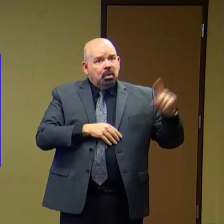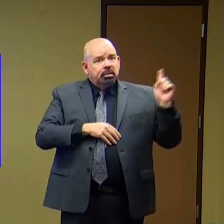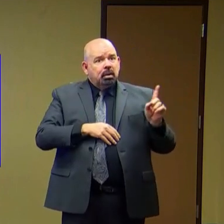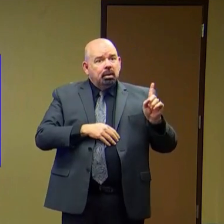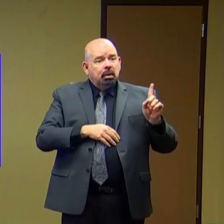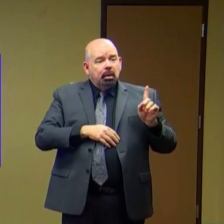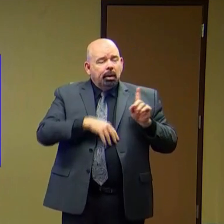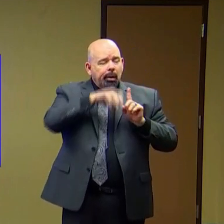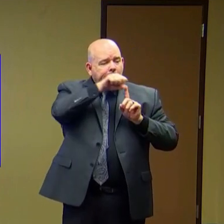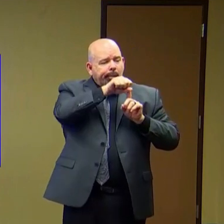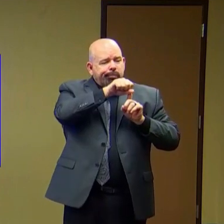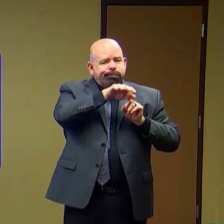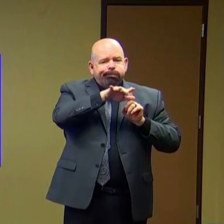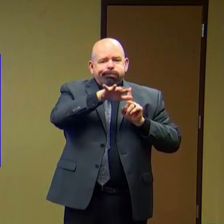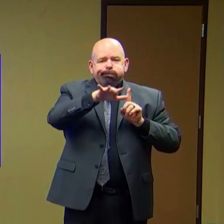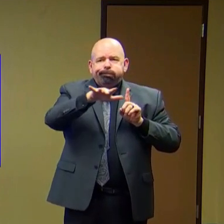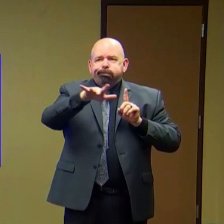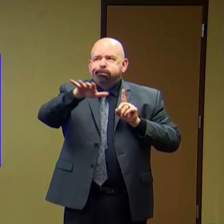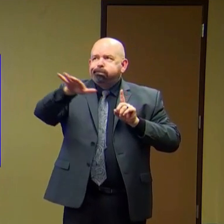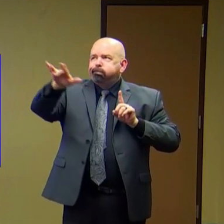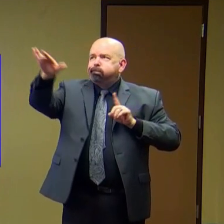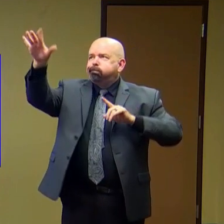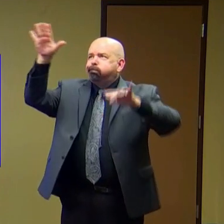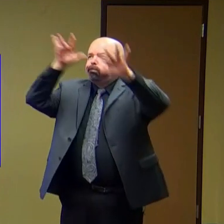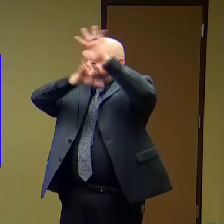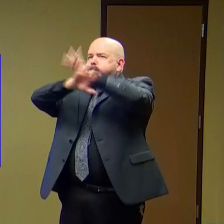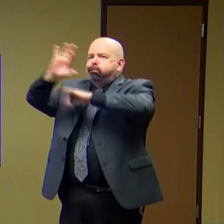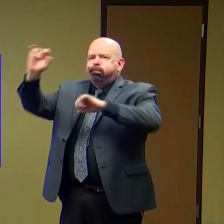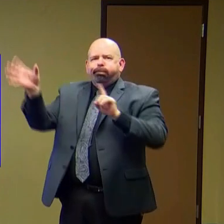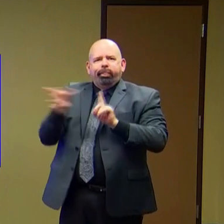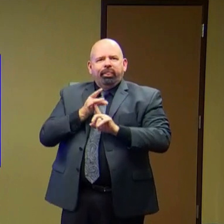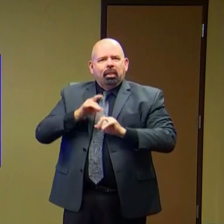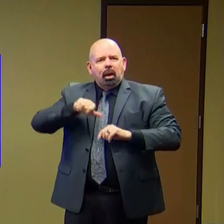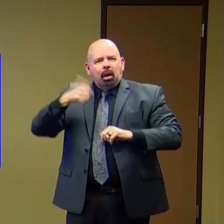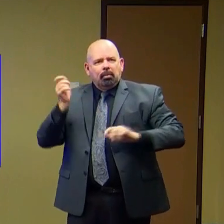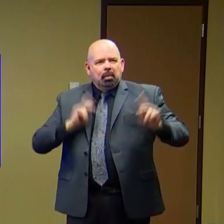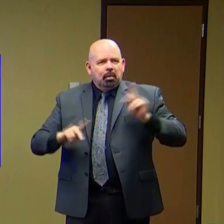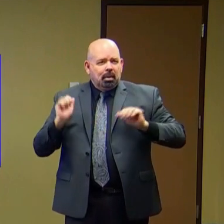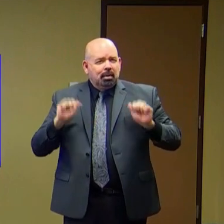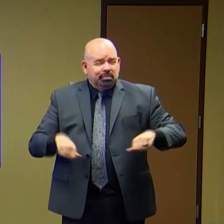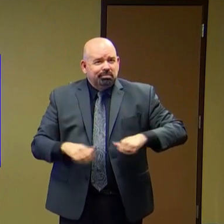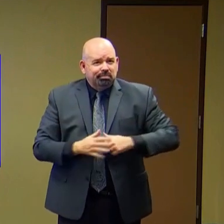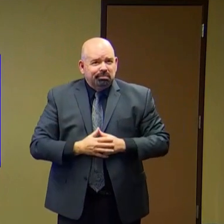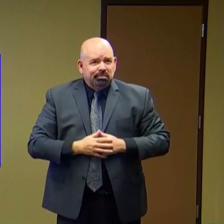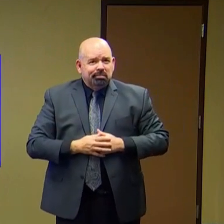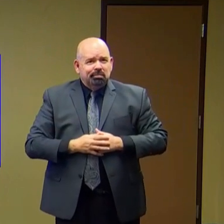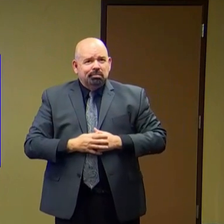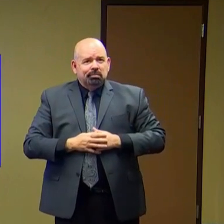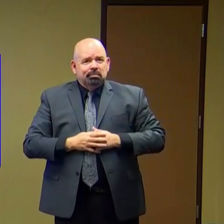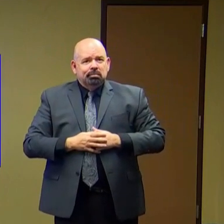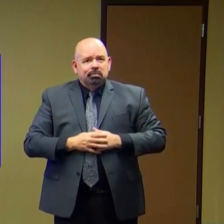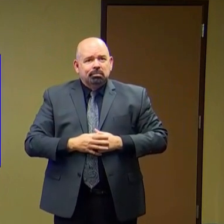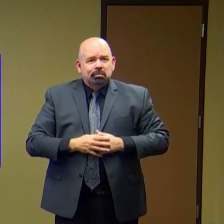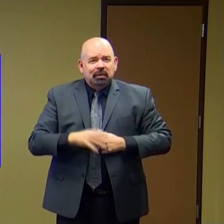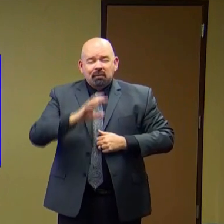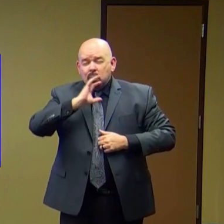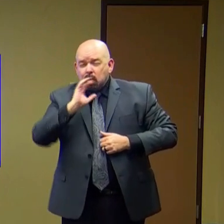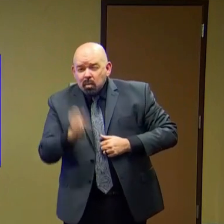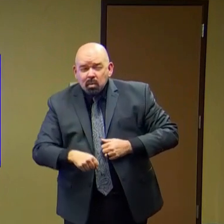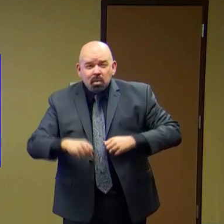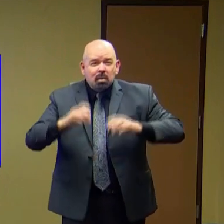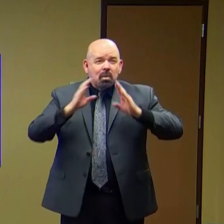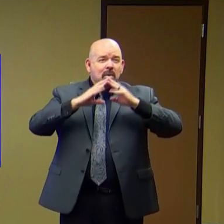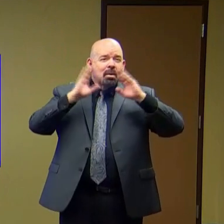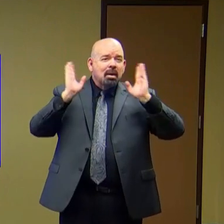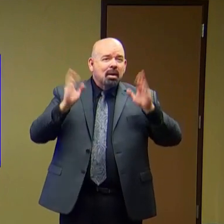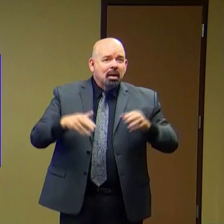get COVID. What is poor ventilation? Well, if you live in older housing stock, if you live in a house that's been built onto, If you